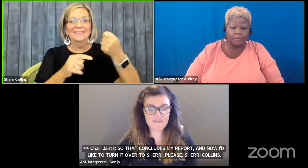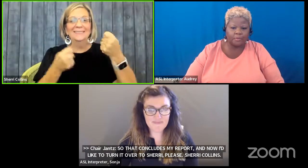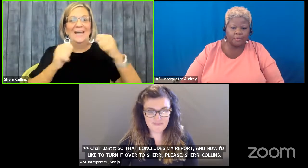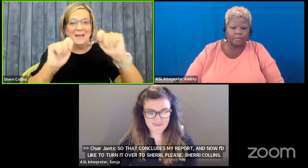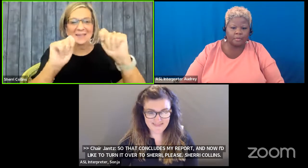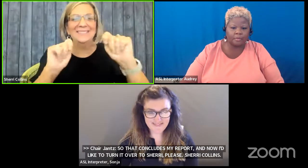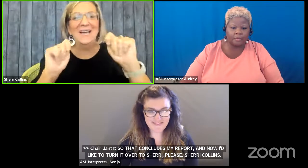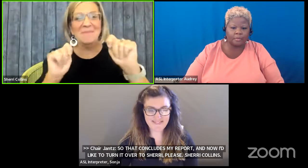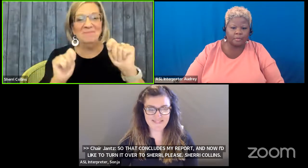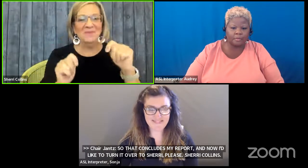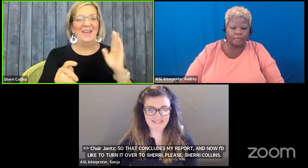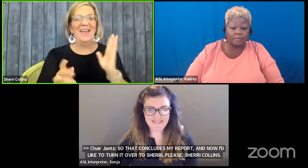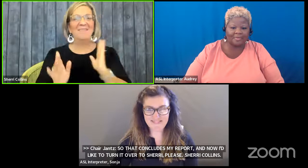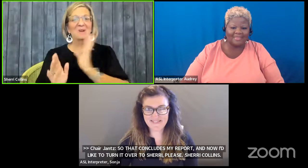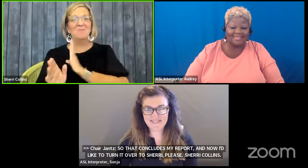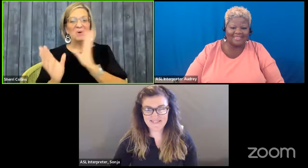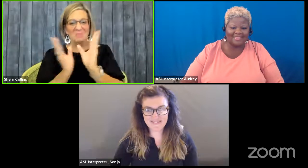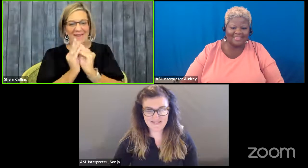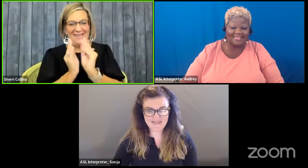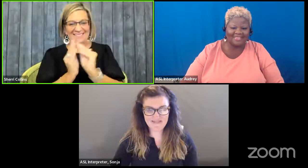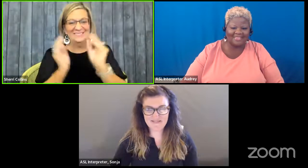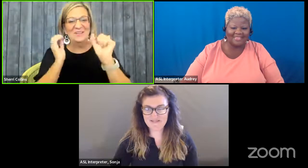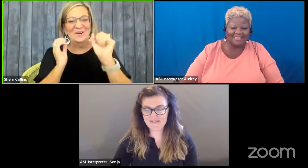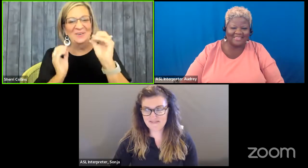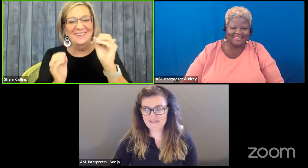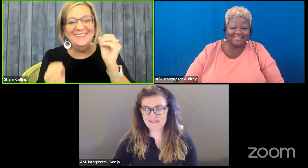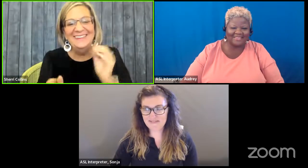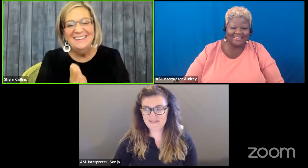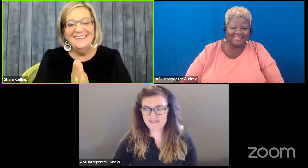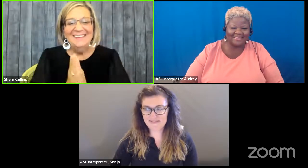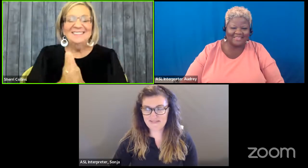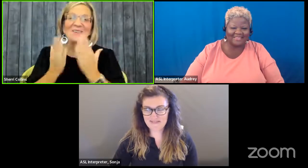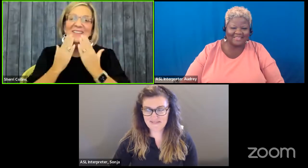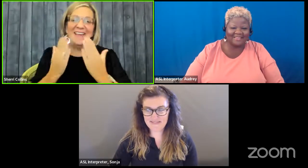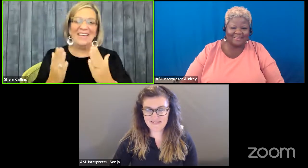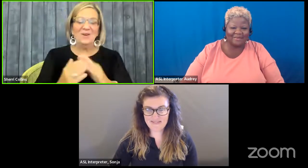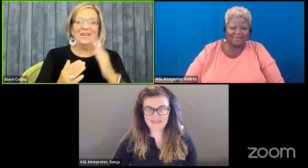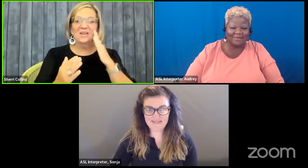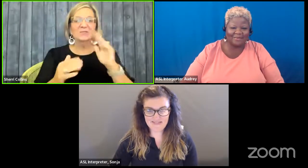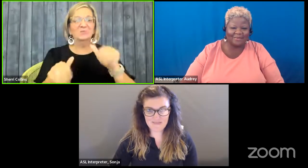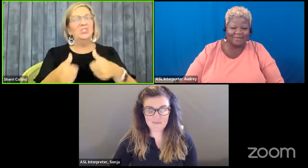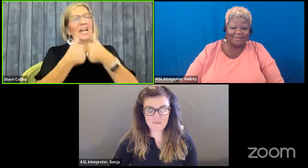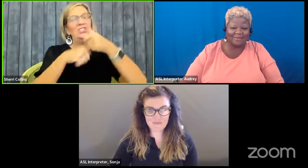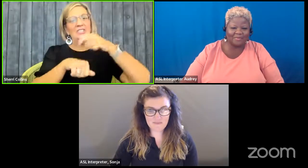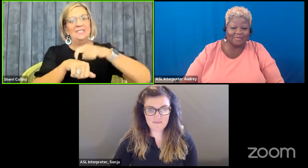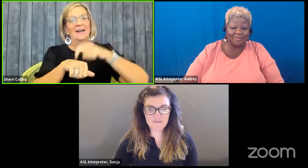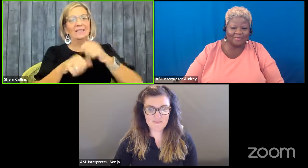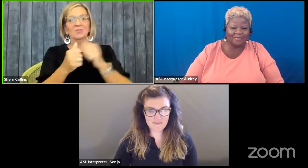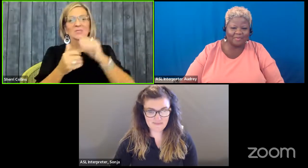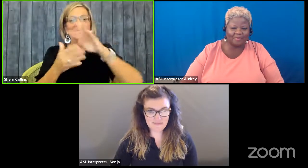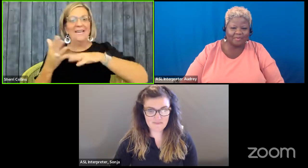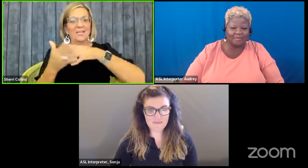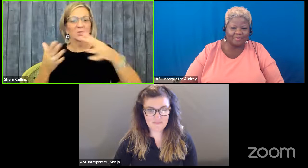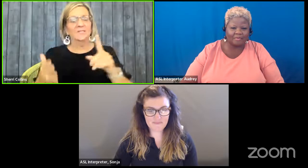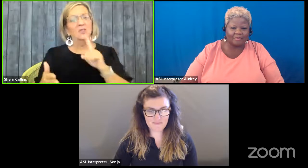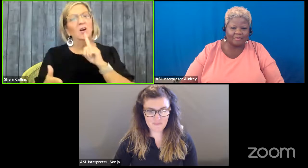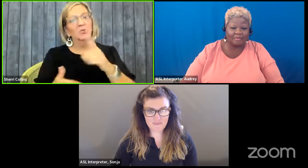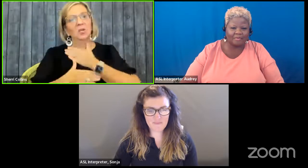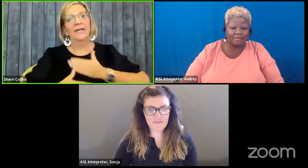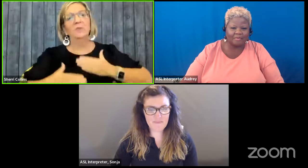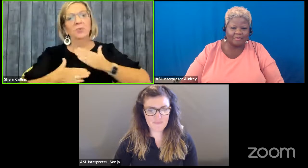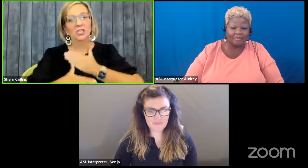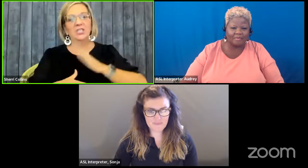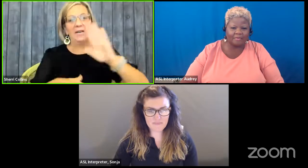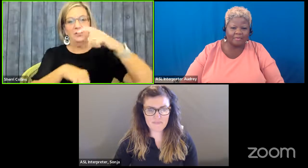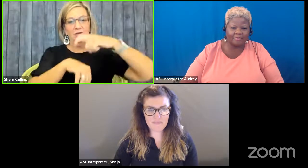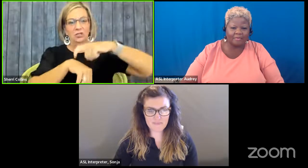fourth attempt of having a board meeting. So thank you. I know some challenging times with scheduling, so I